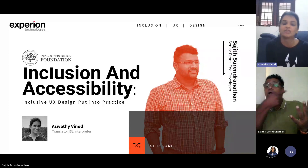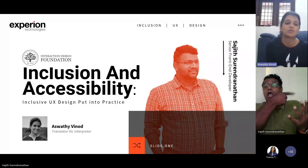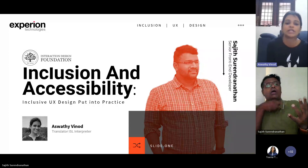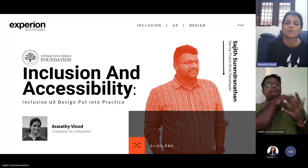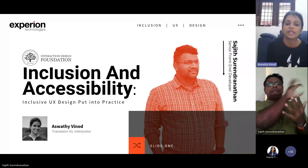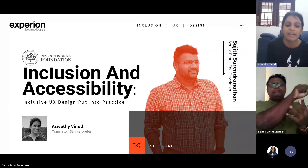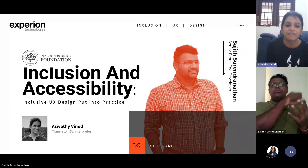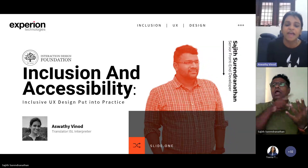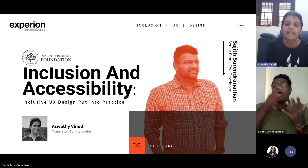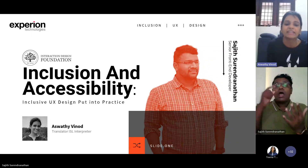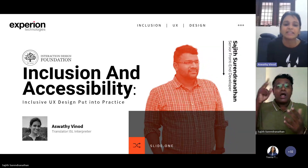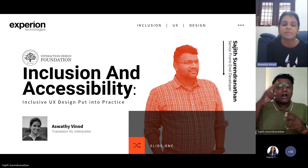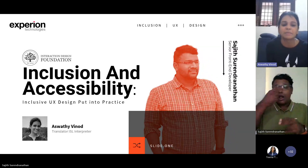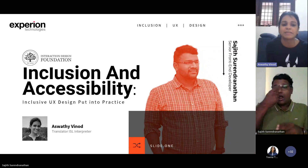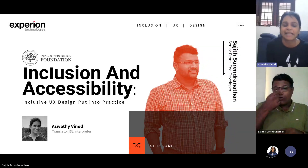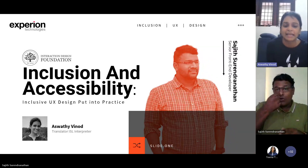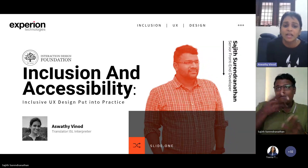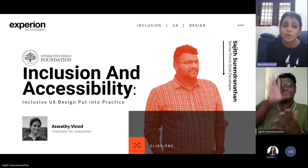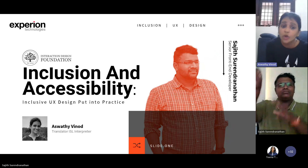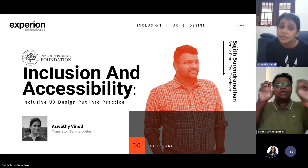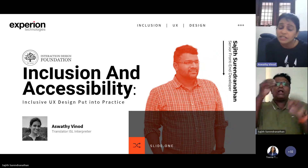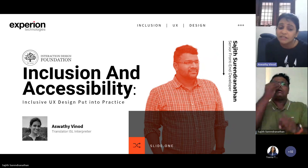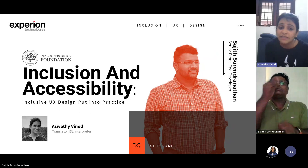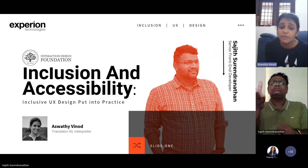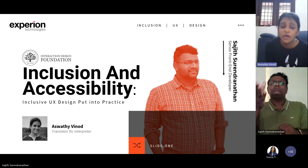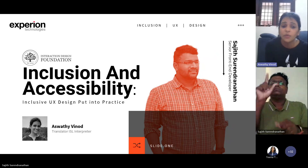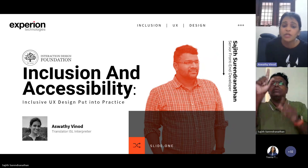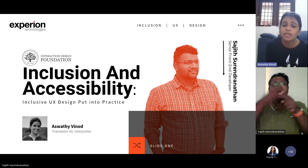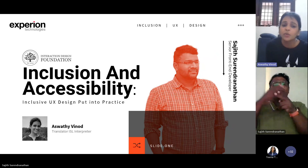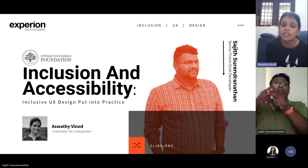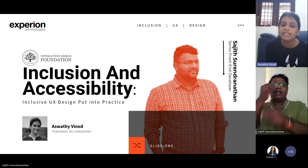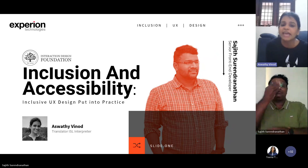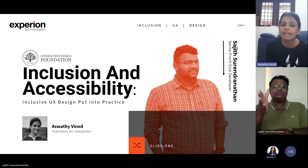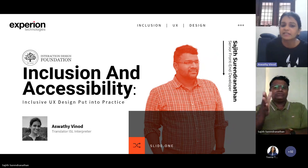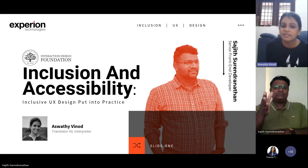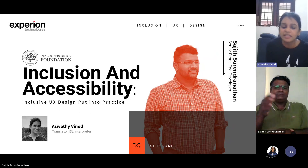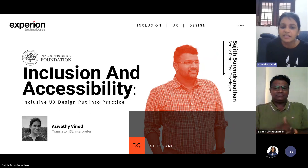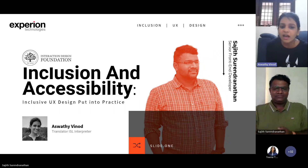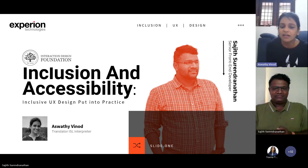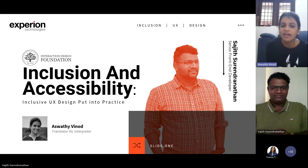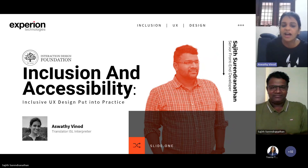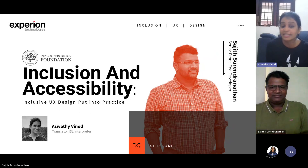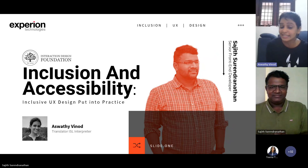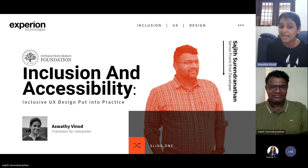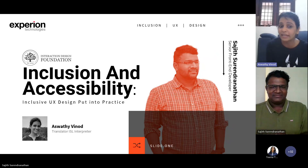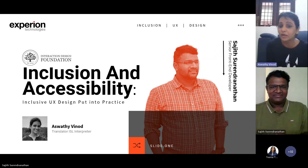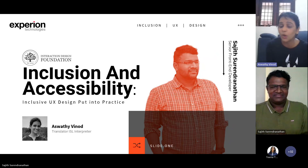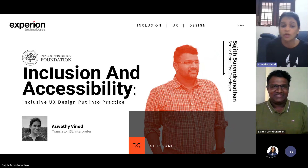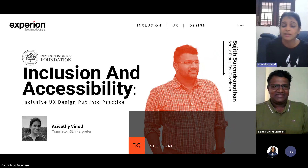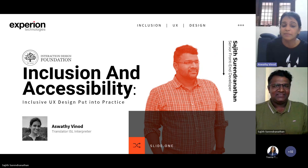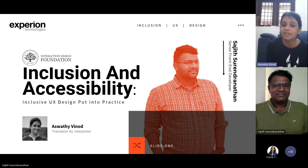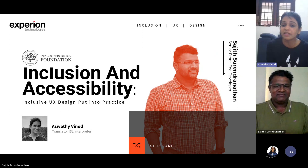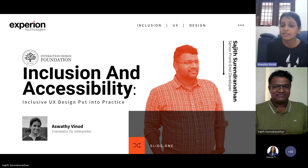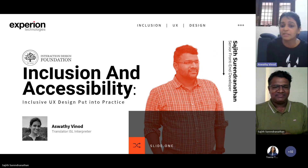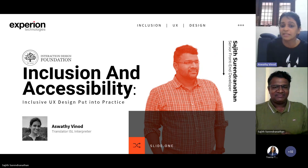every individual, including deaf and hearing people alike. We observe them, we look at what their characteristics are that stand out,